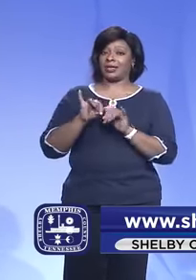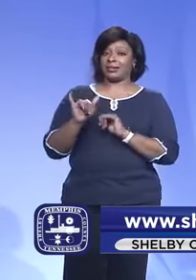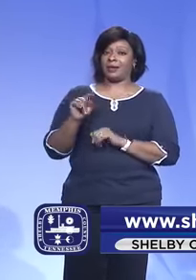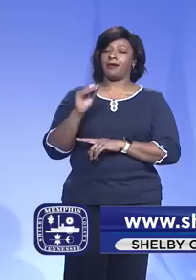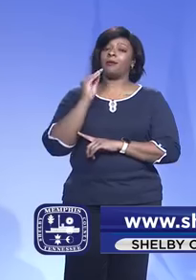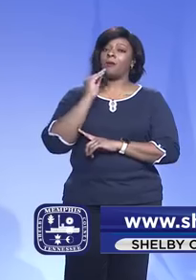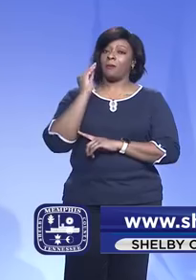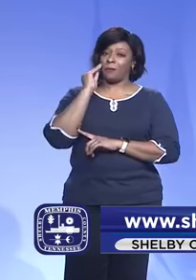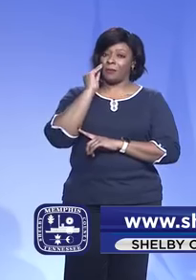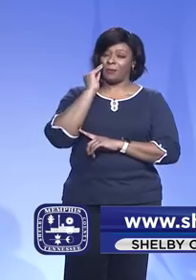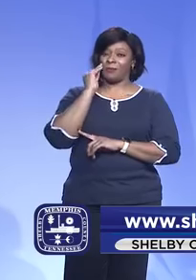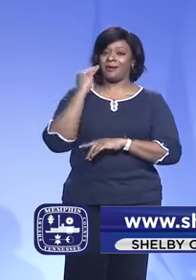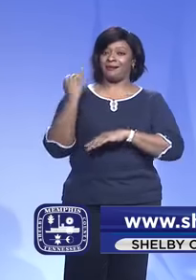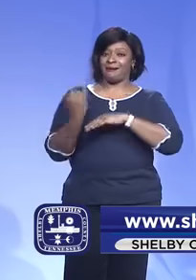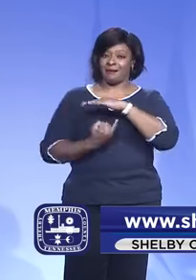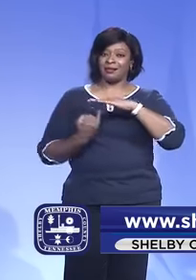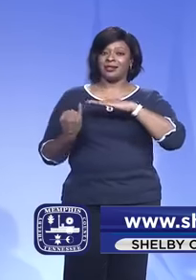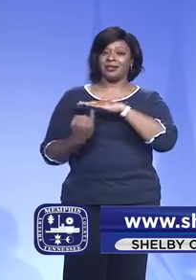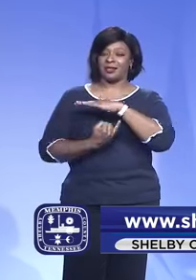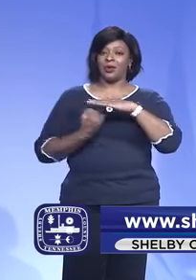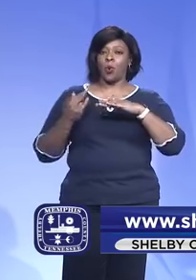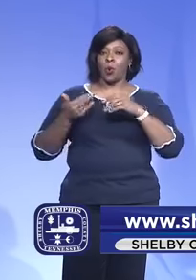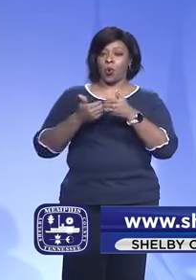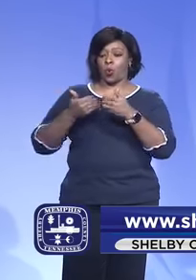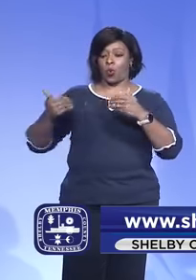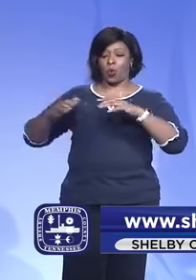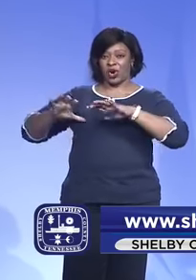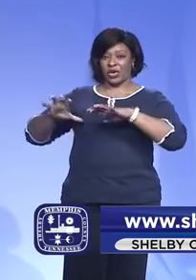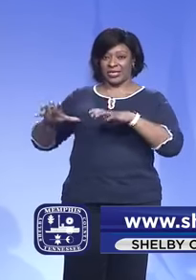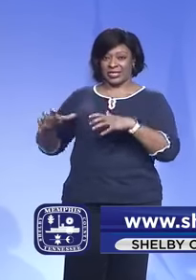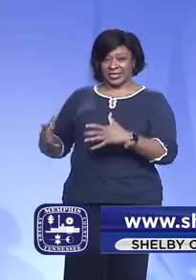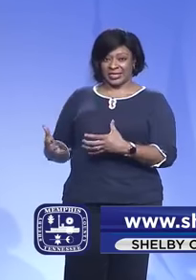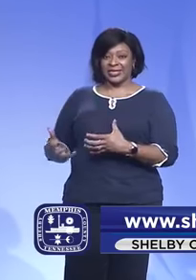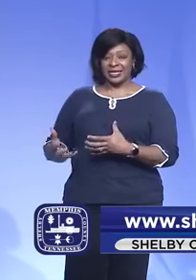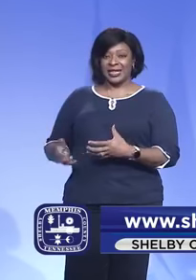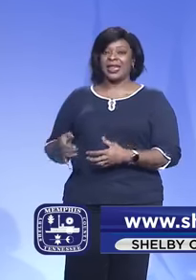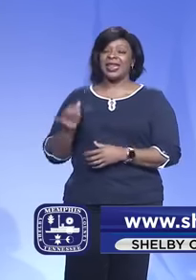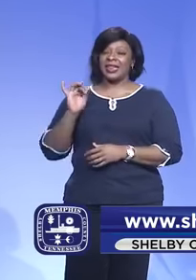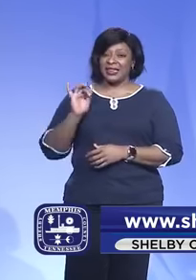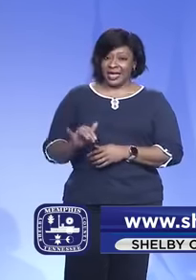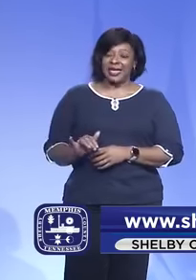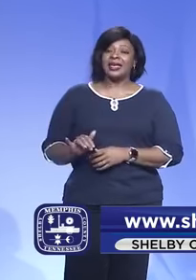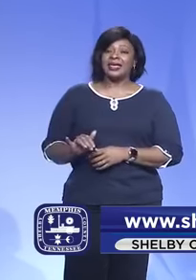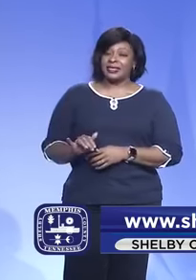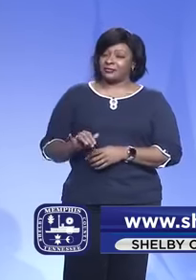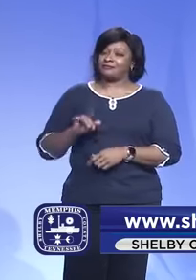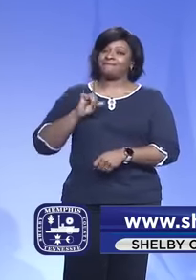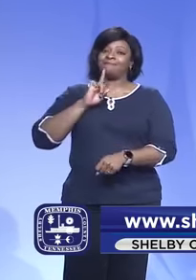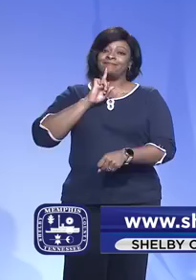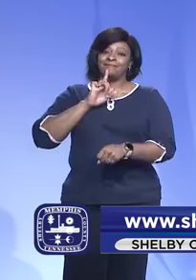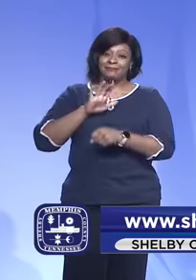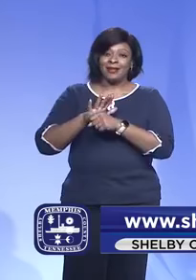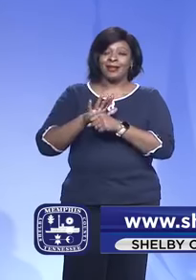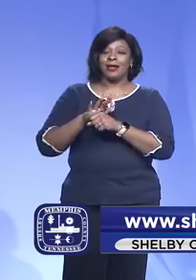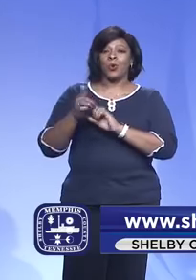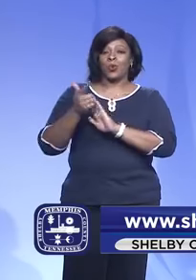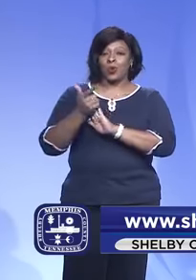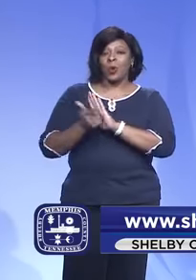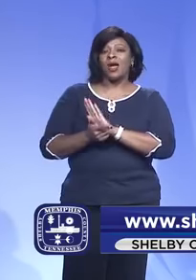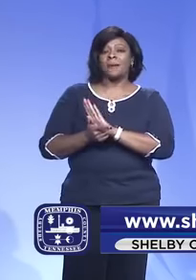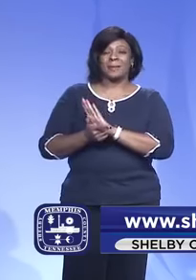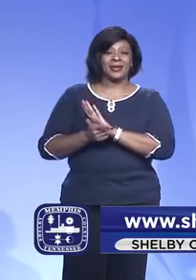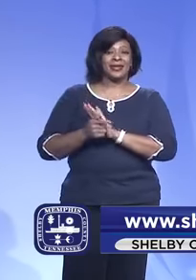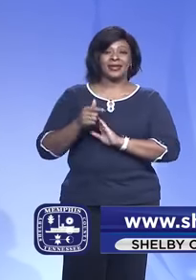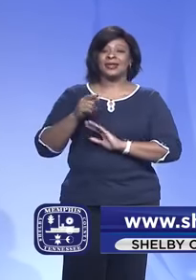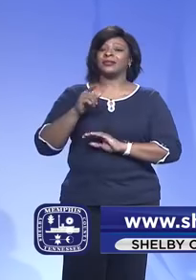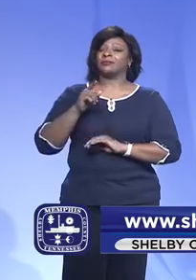home in isolation or quarantine, that is a binding legal requirement. It's not